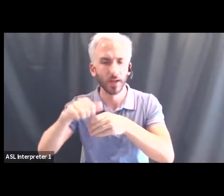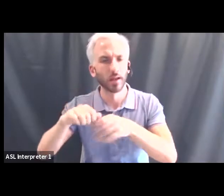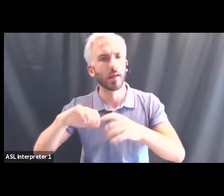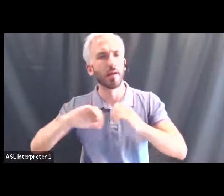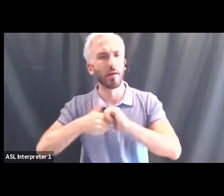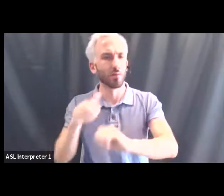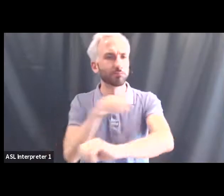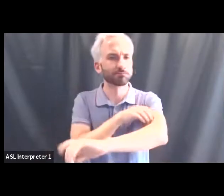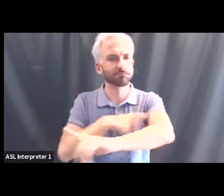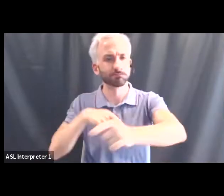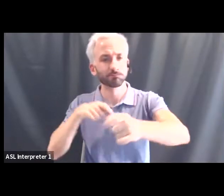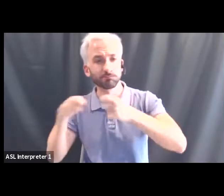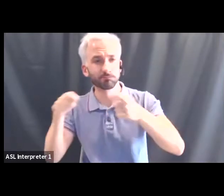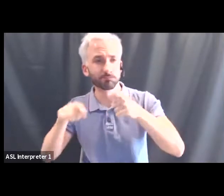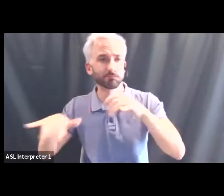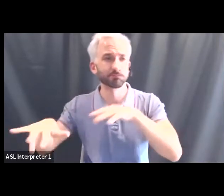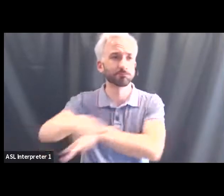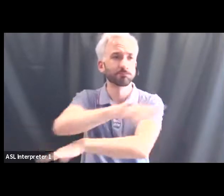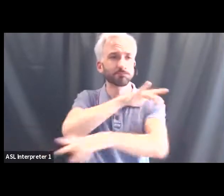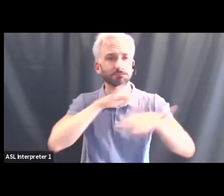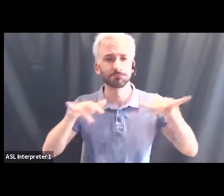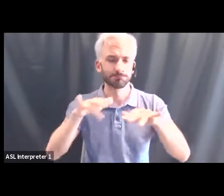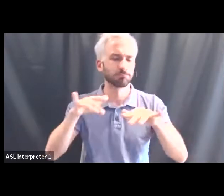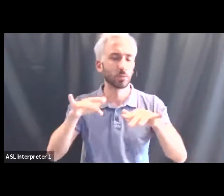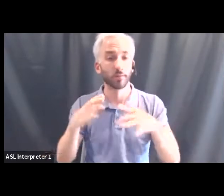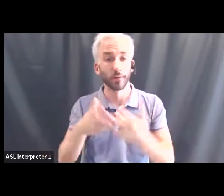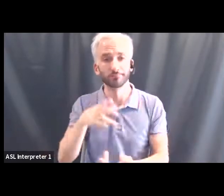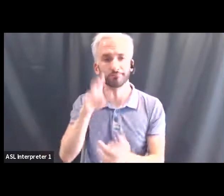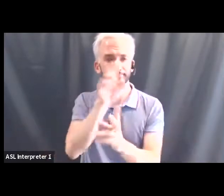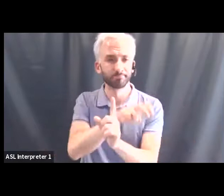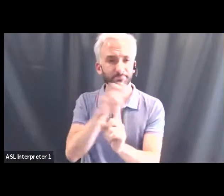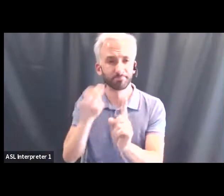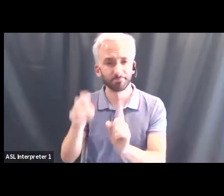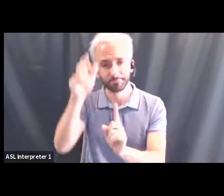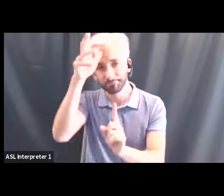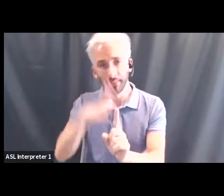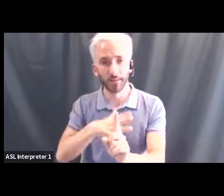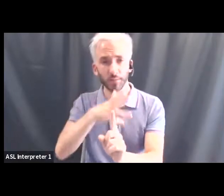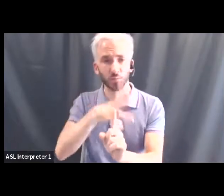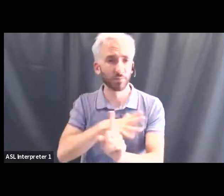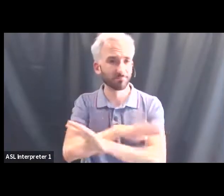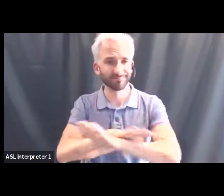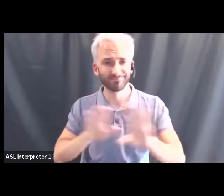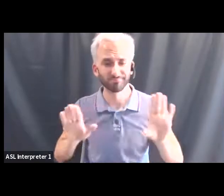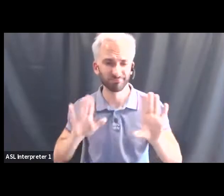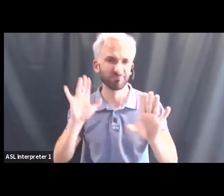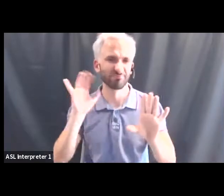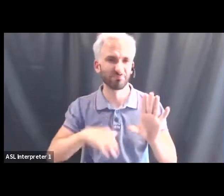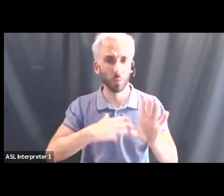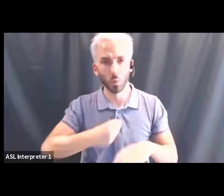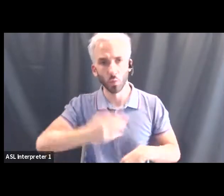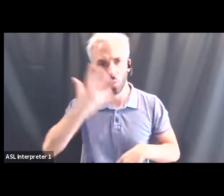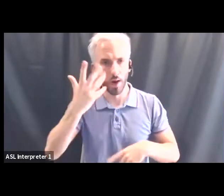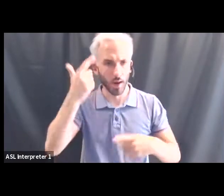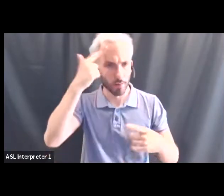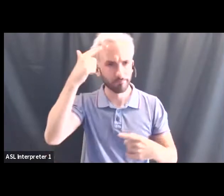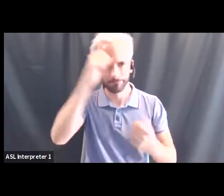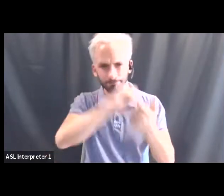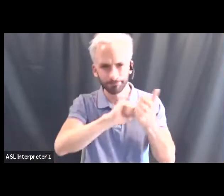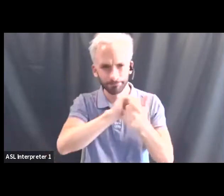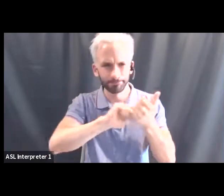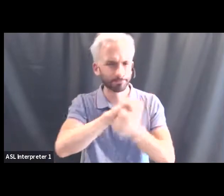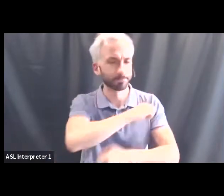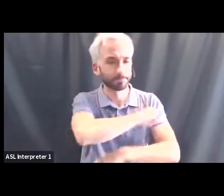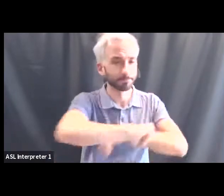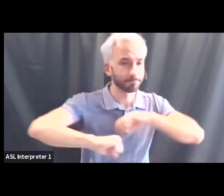children and between men and women and the binary gender system. They also include the imposition of capitalism,